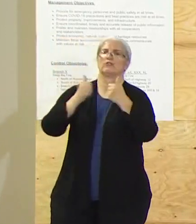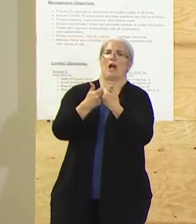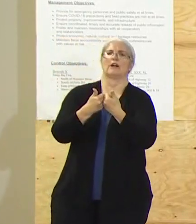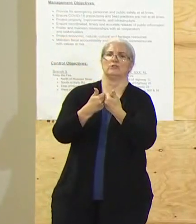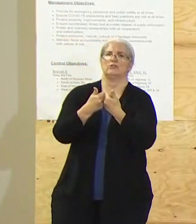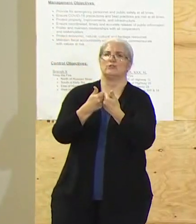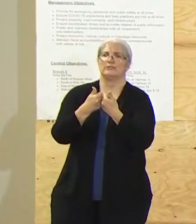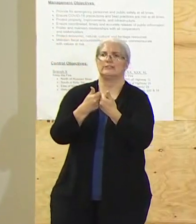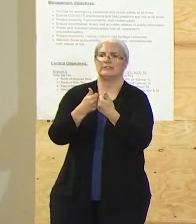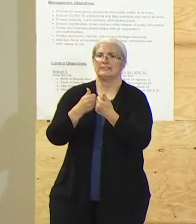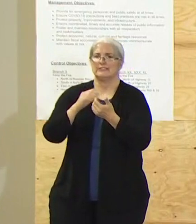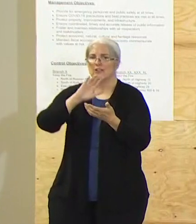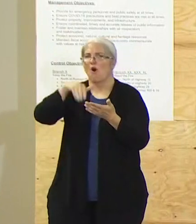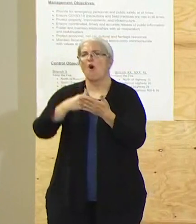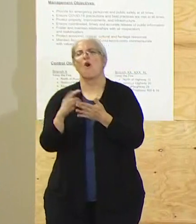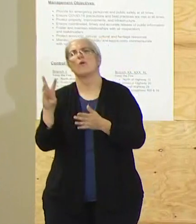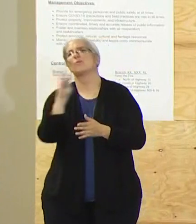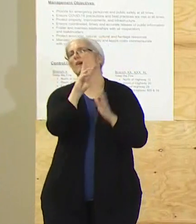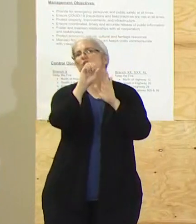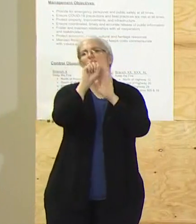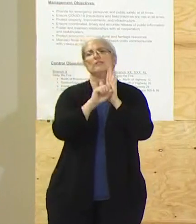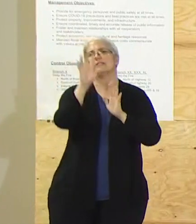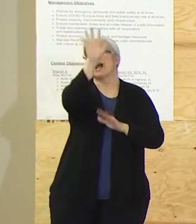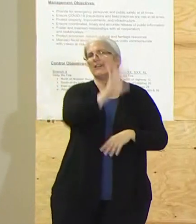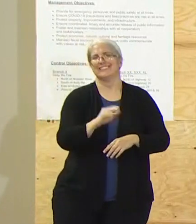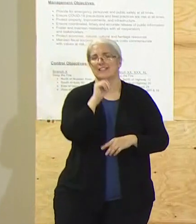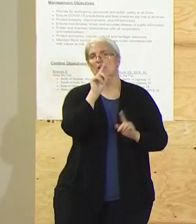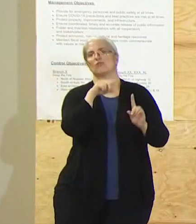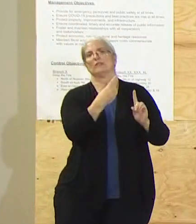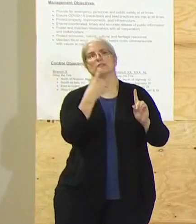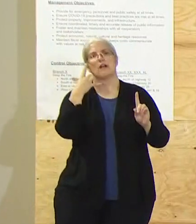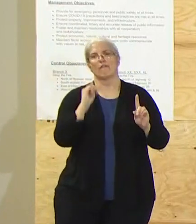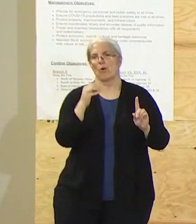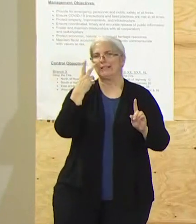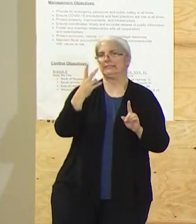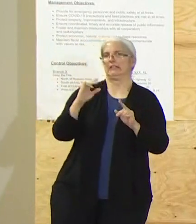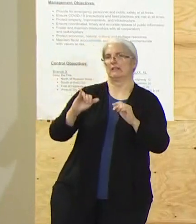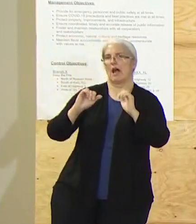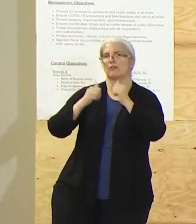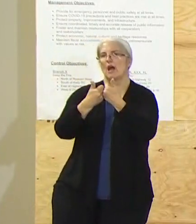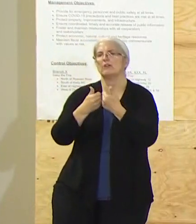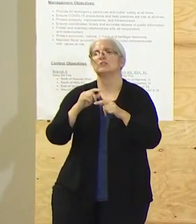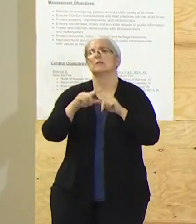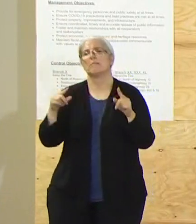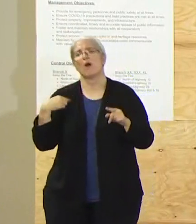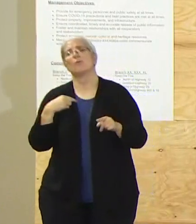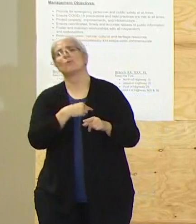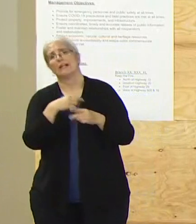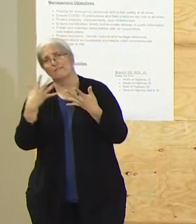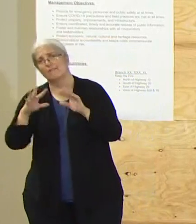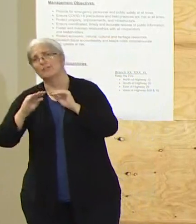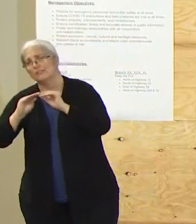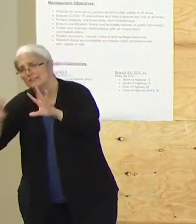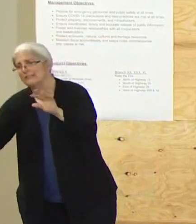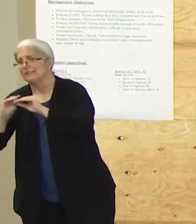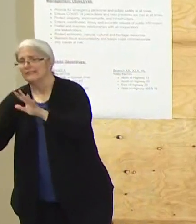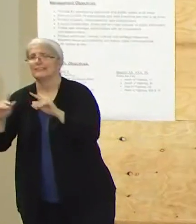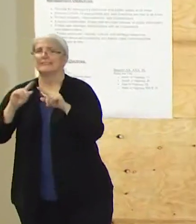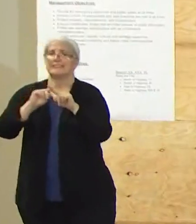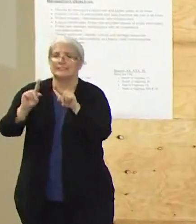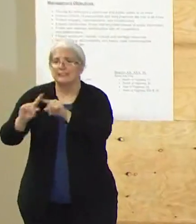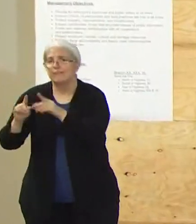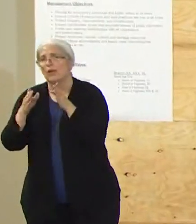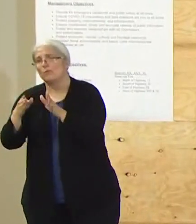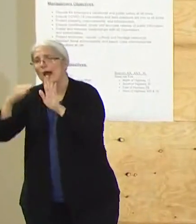California, but we have very specifically put out guidelines and recommendations to local planning officials to consider